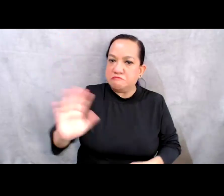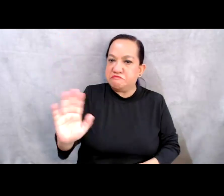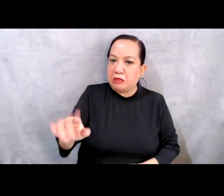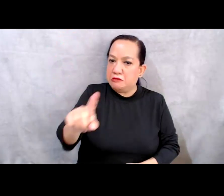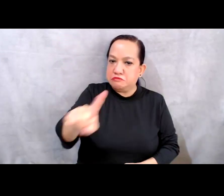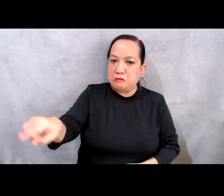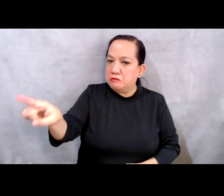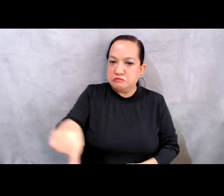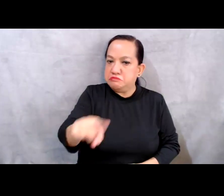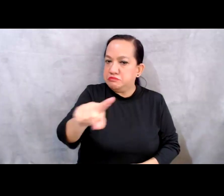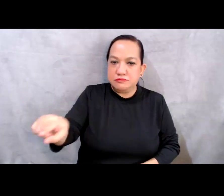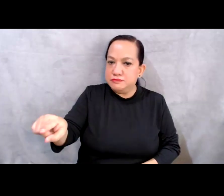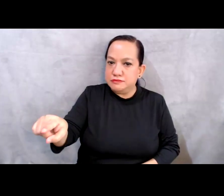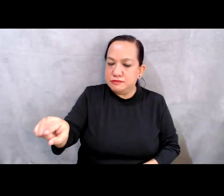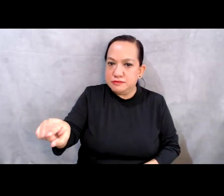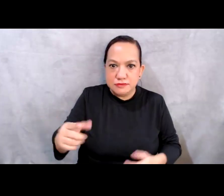issue is that